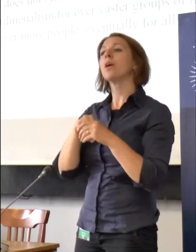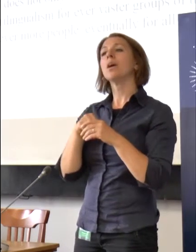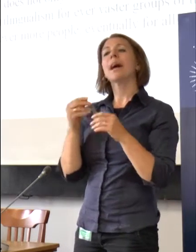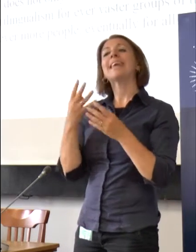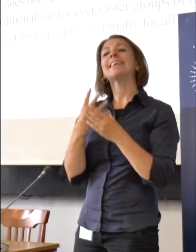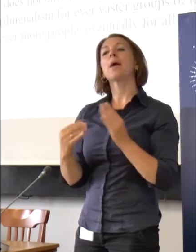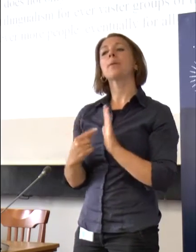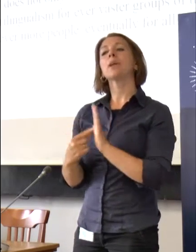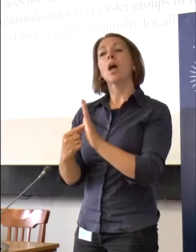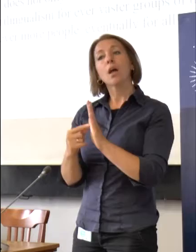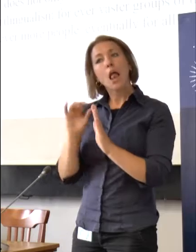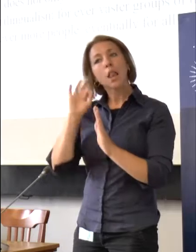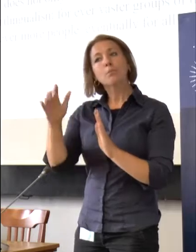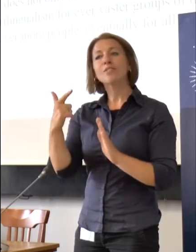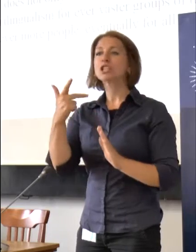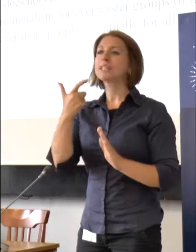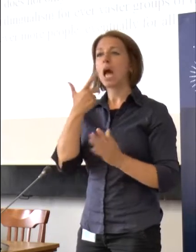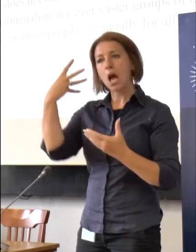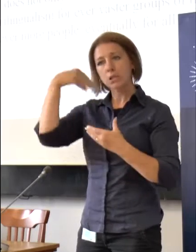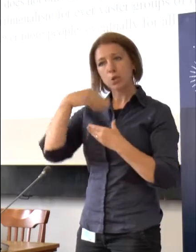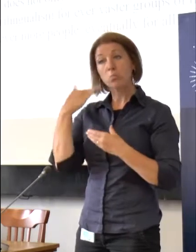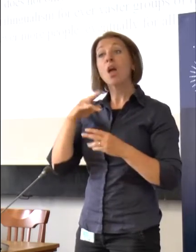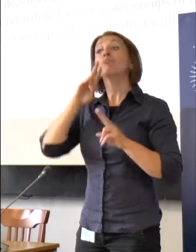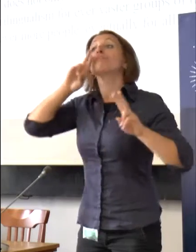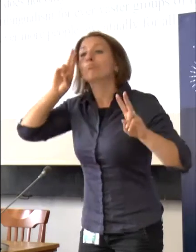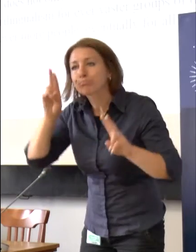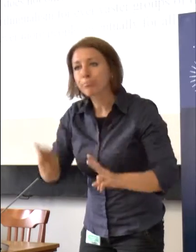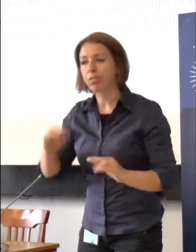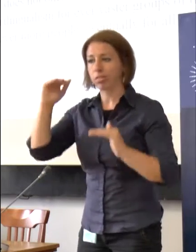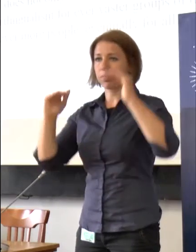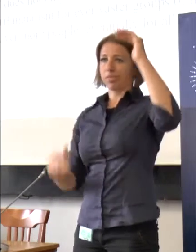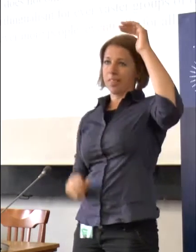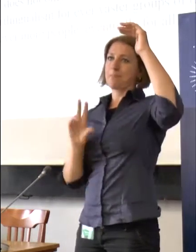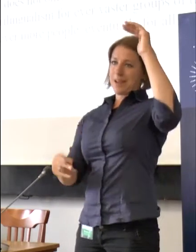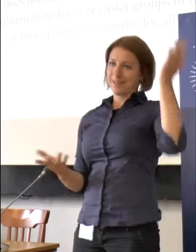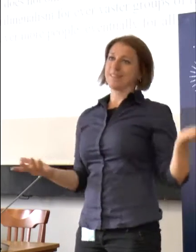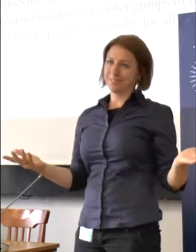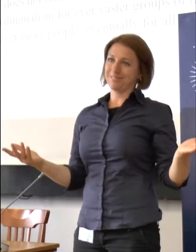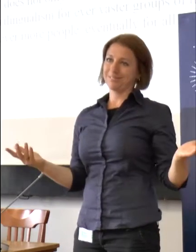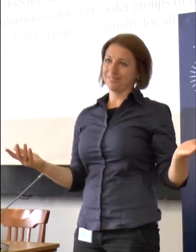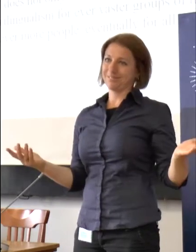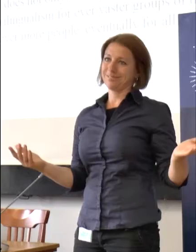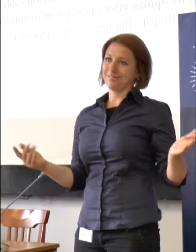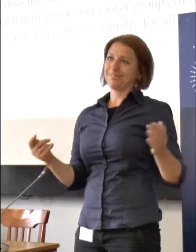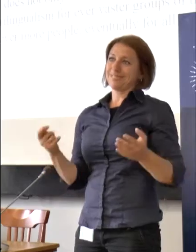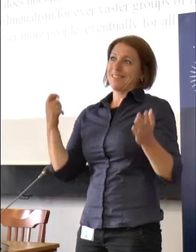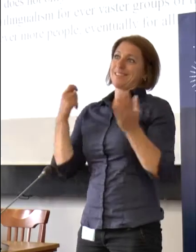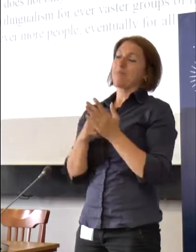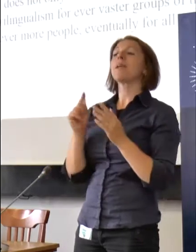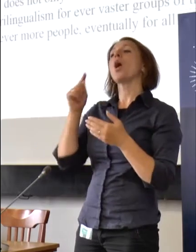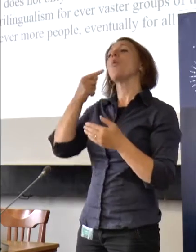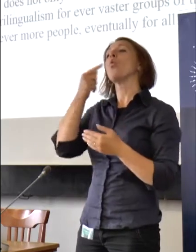do not only Mehrsprachigkeit, meaning learning English for the elites, but the whole people has to become mehrsprachig. There has